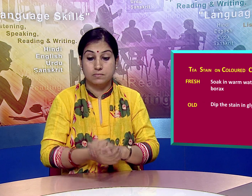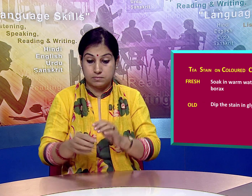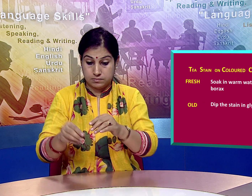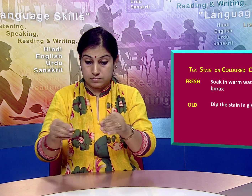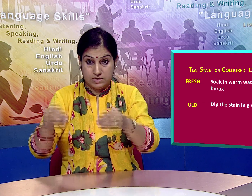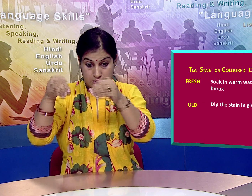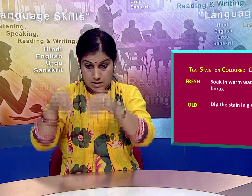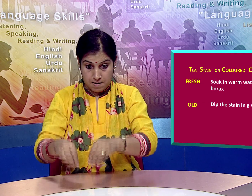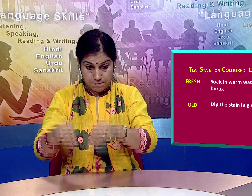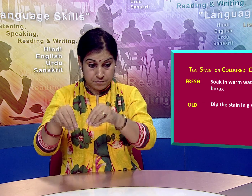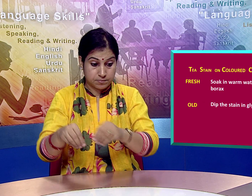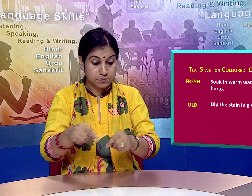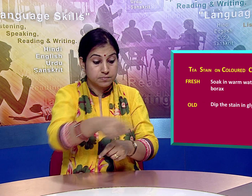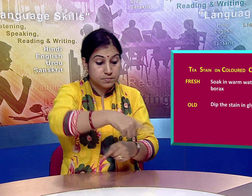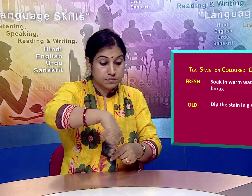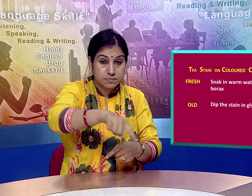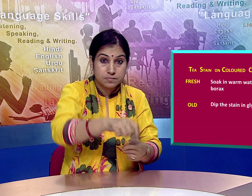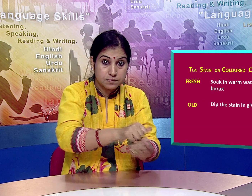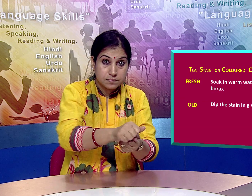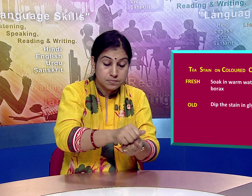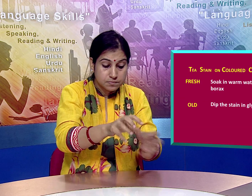dip the stain portion into glycerin